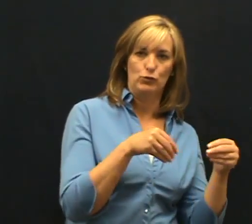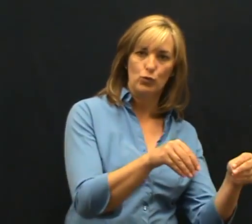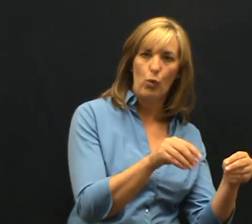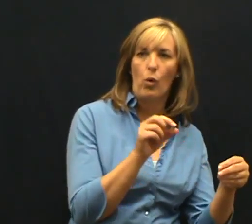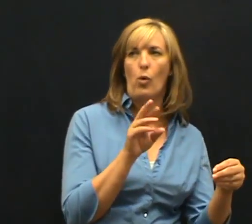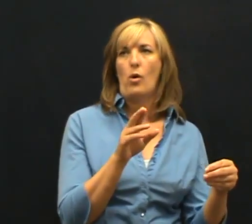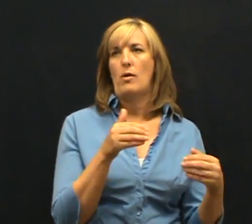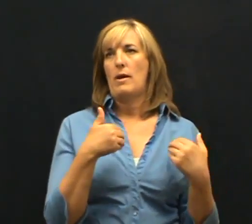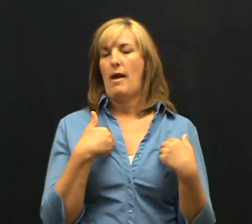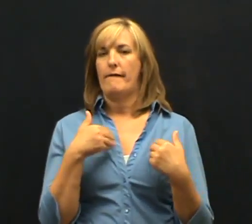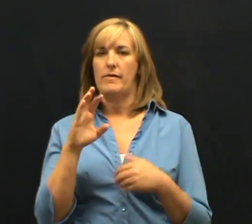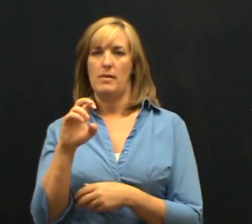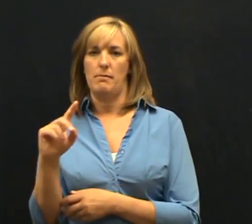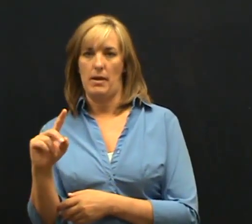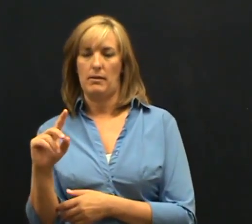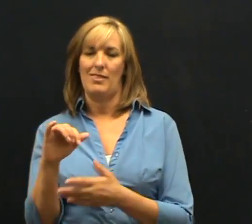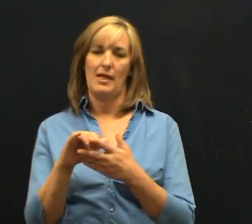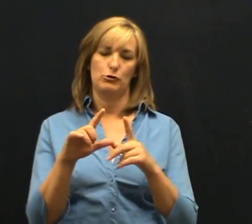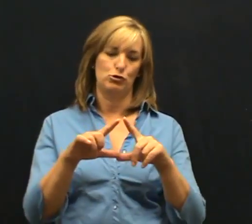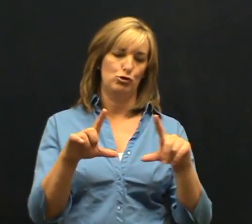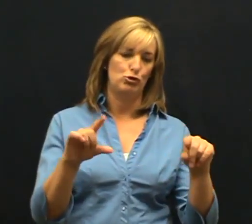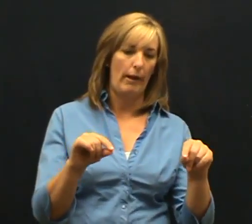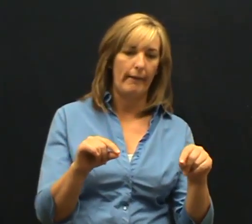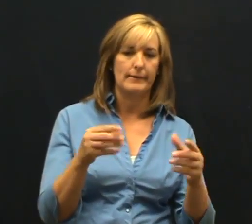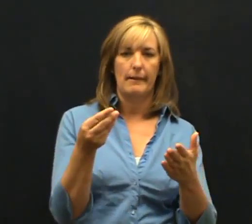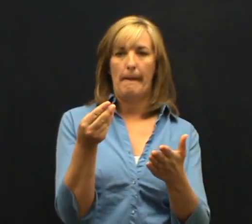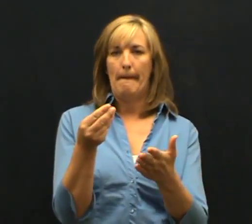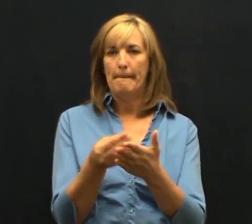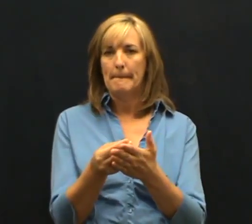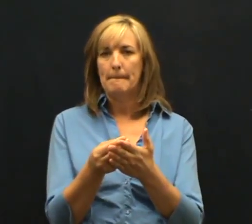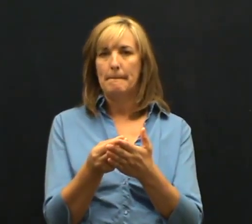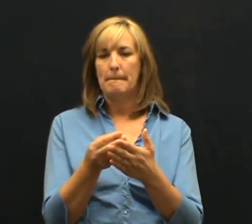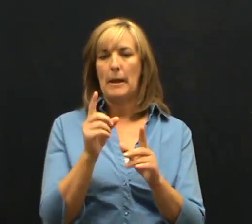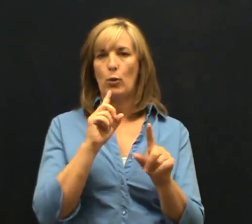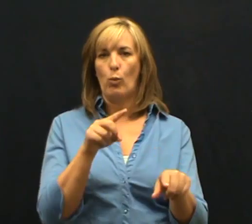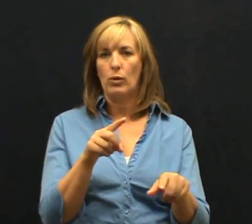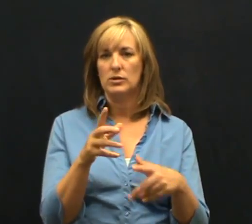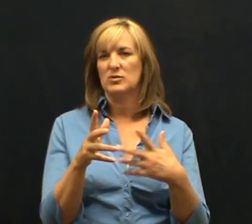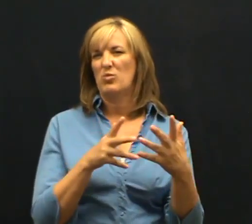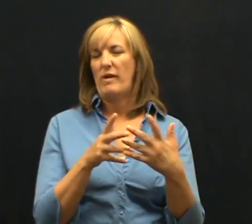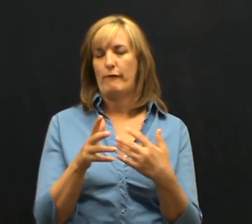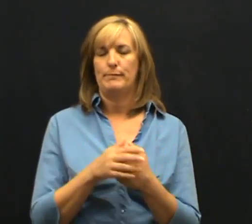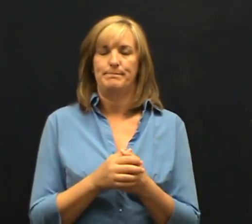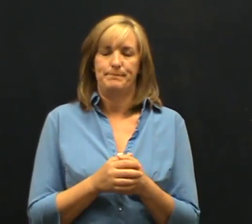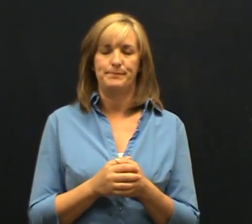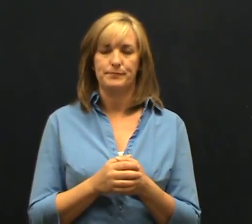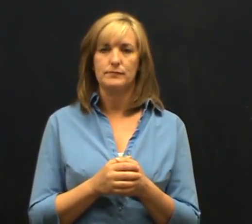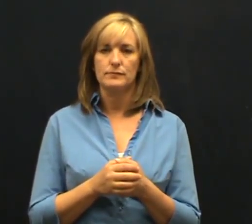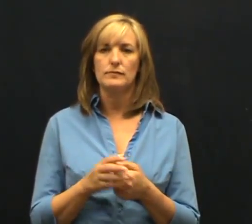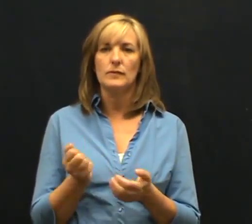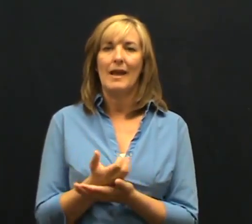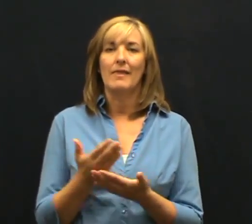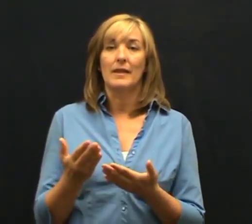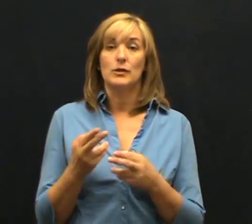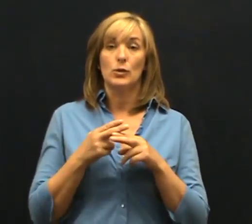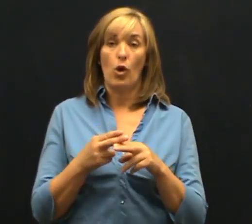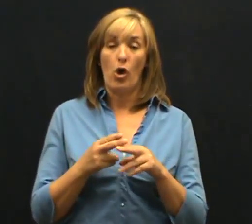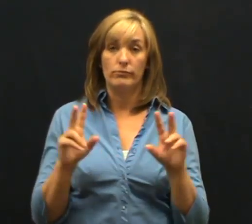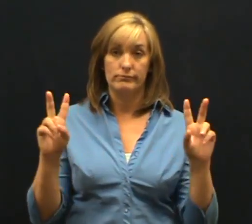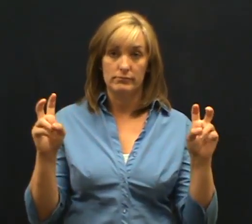And that's checks, money orders, that type of thing, whatever. And then there's also this thing we call cash equivalents, which are the